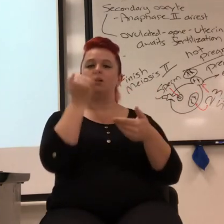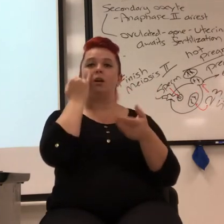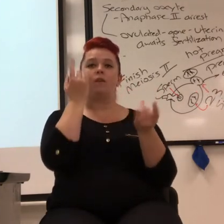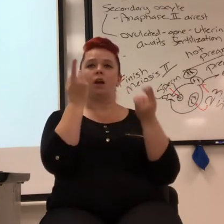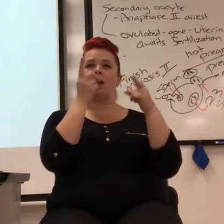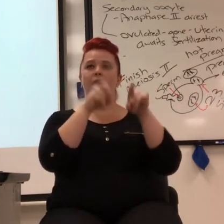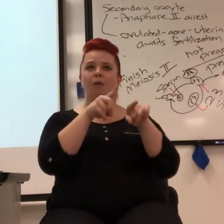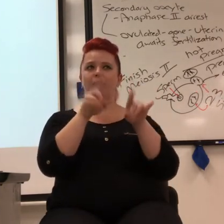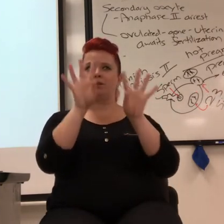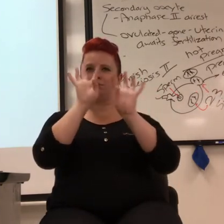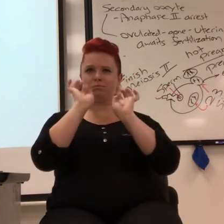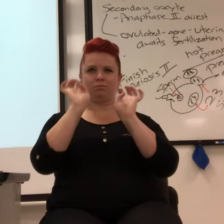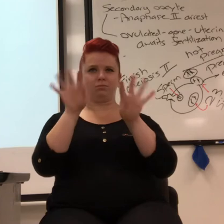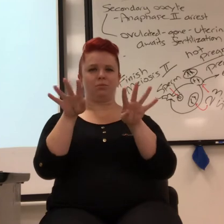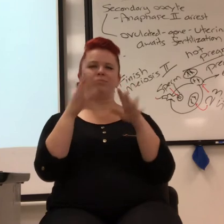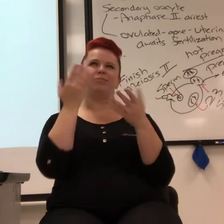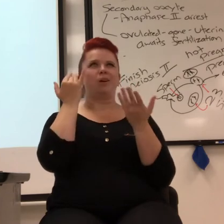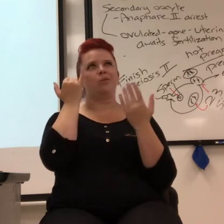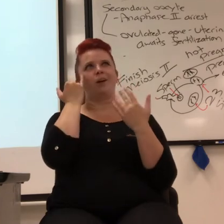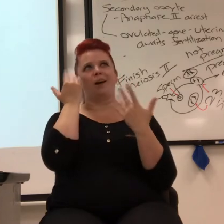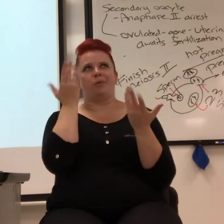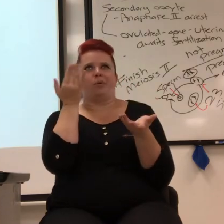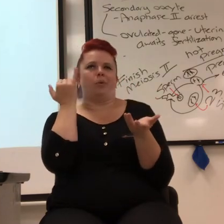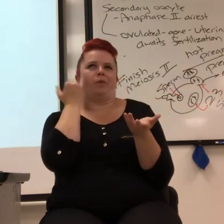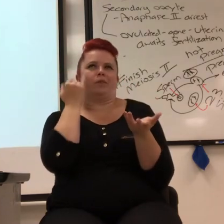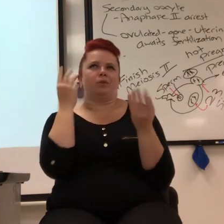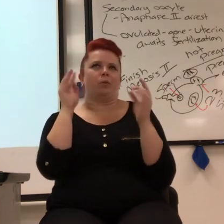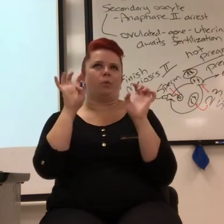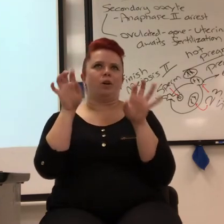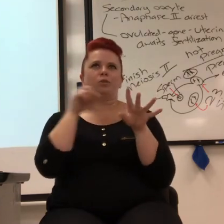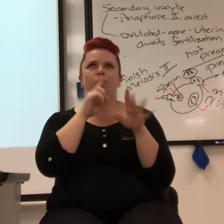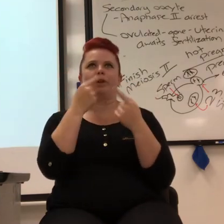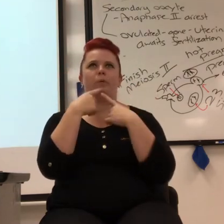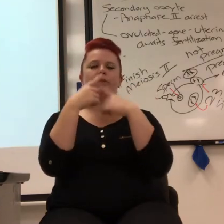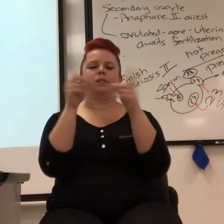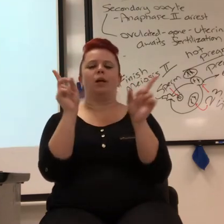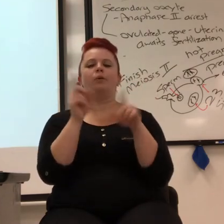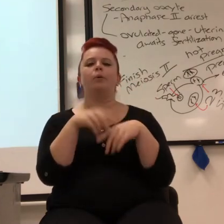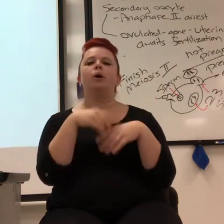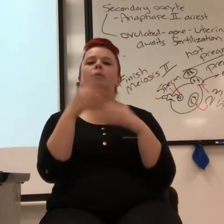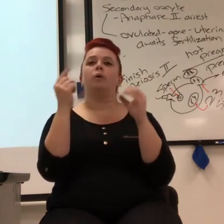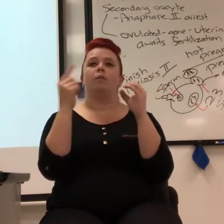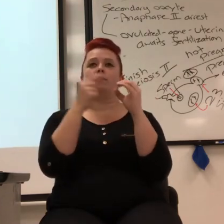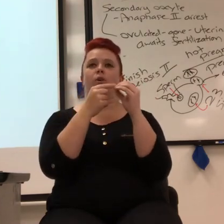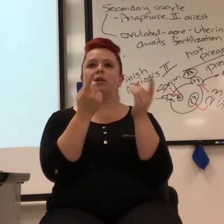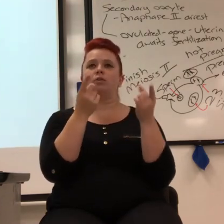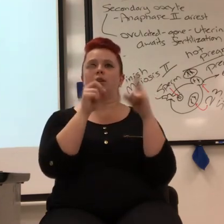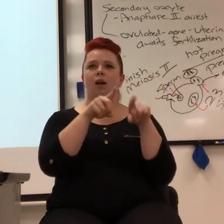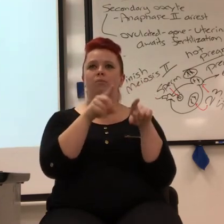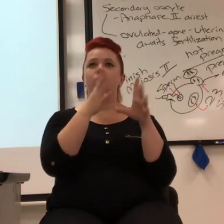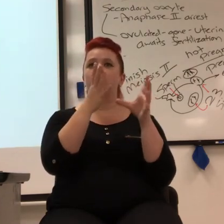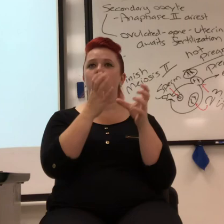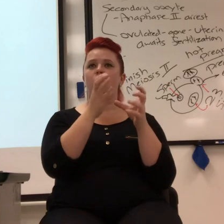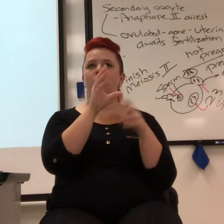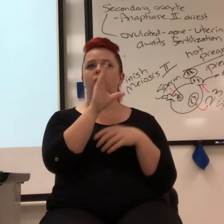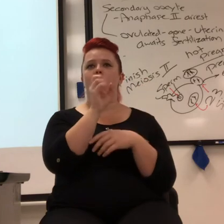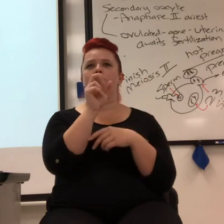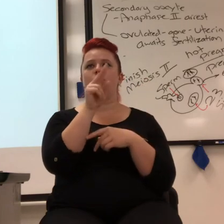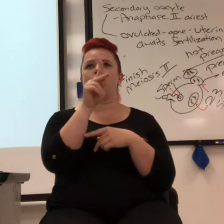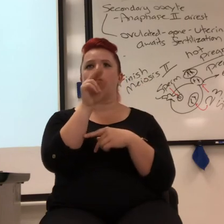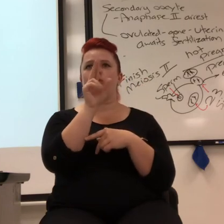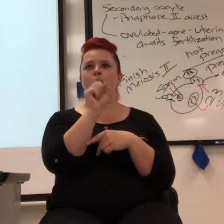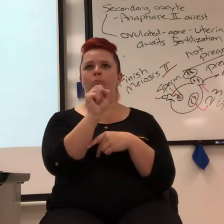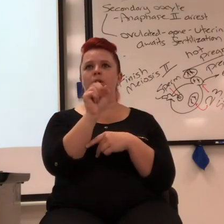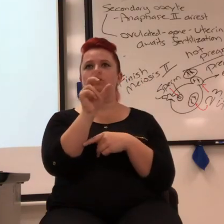a question for you. Well, I don't know if it's a question. Let me just tell you. If fertilization occurs, you want the corpus luteum to stay